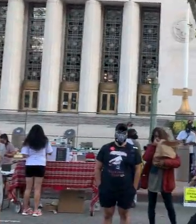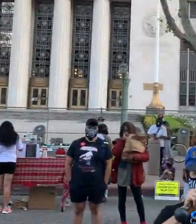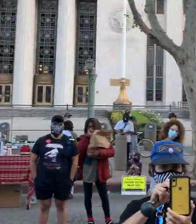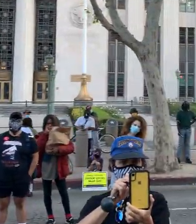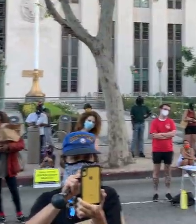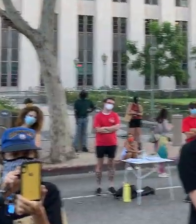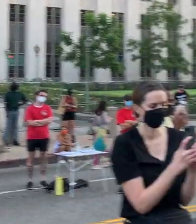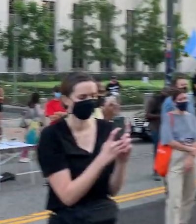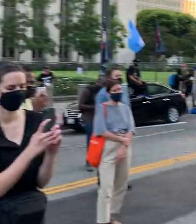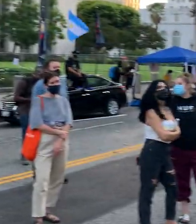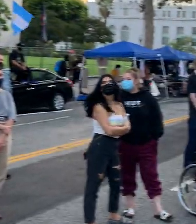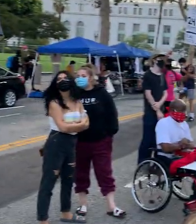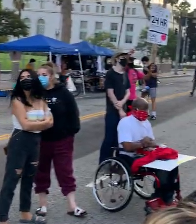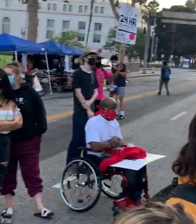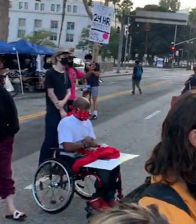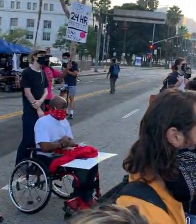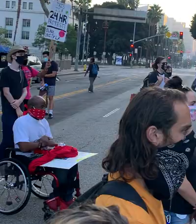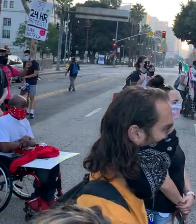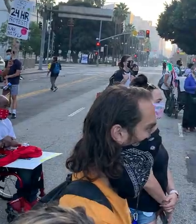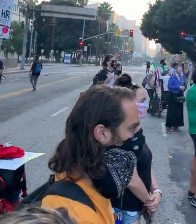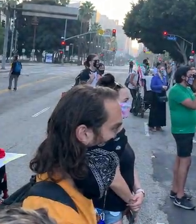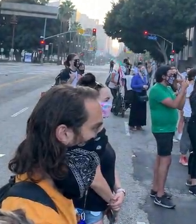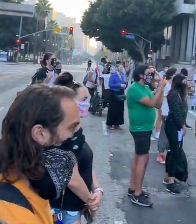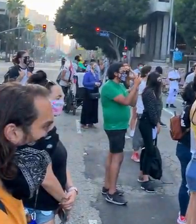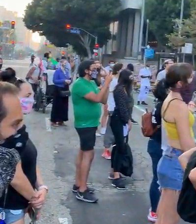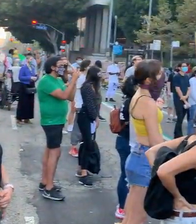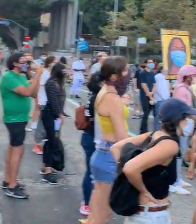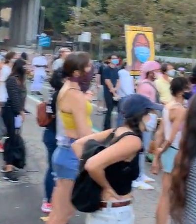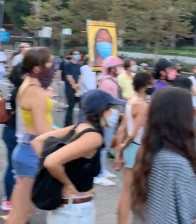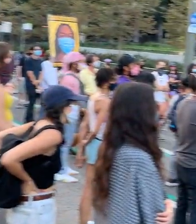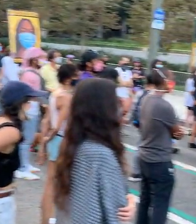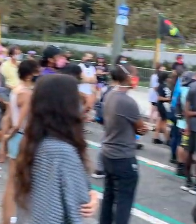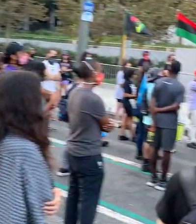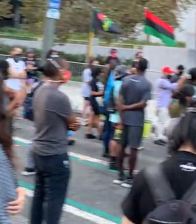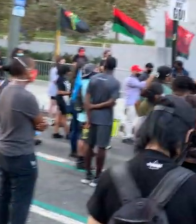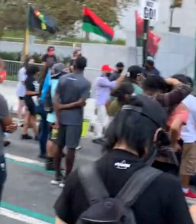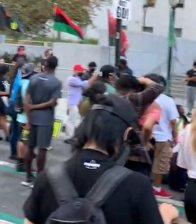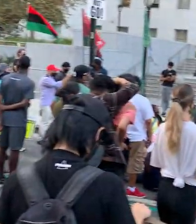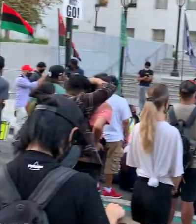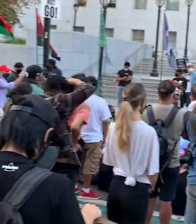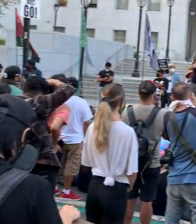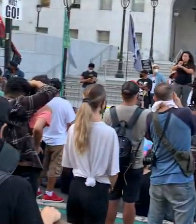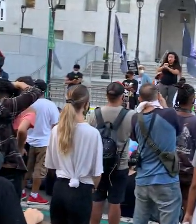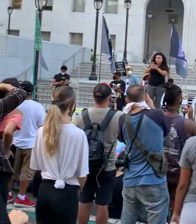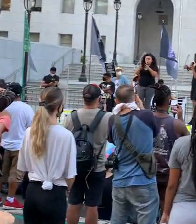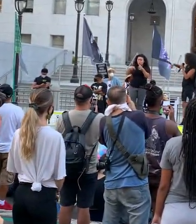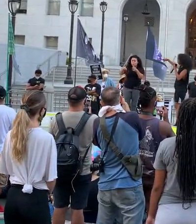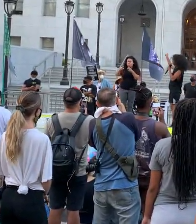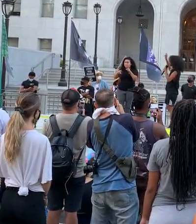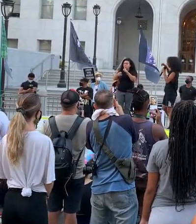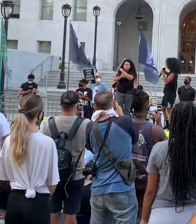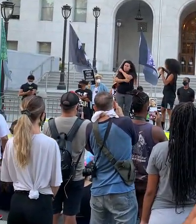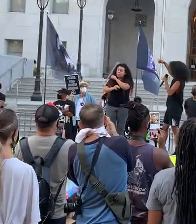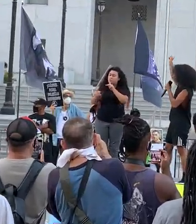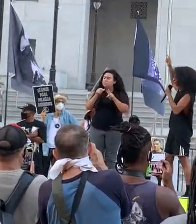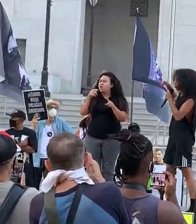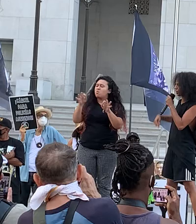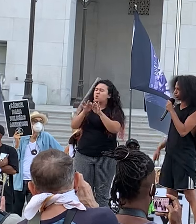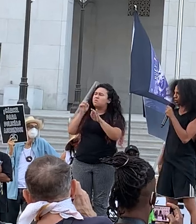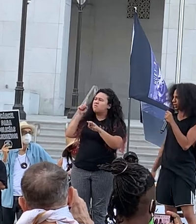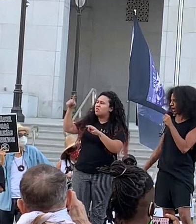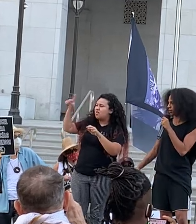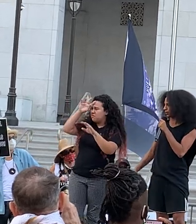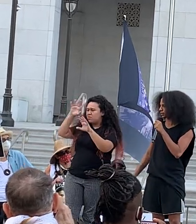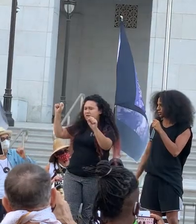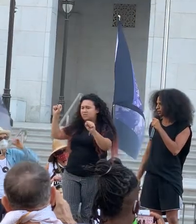before the presidential election. People in this country, working class people and poor people, are not worth it to this